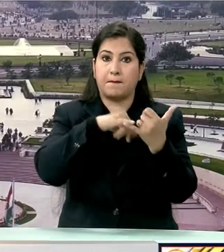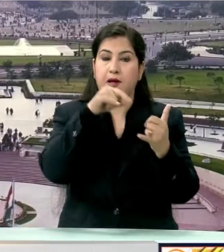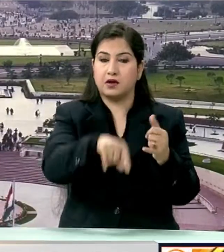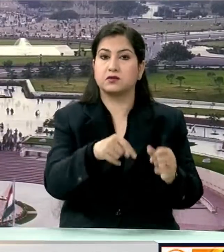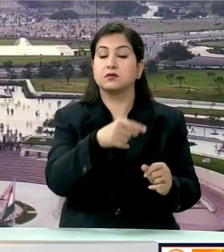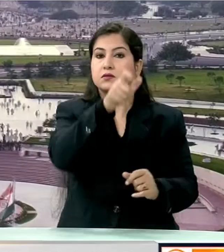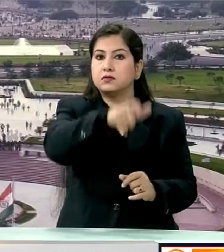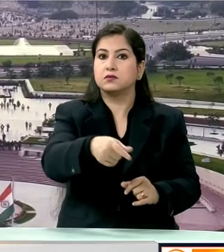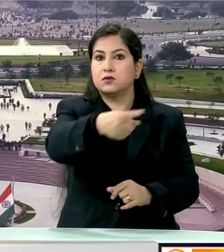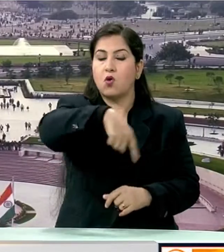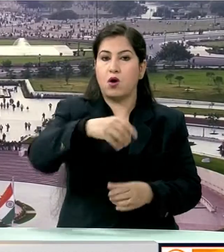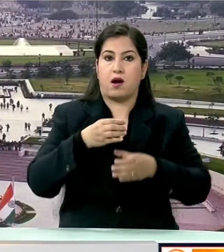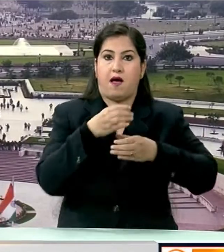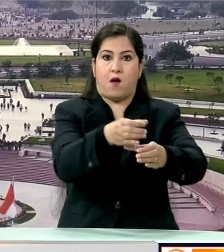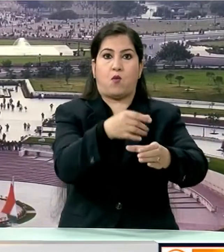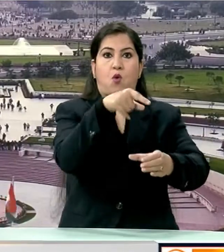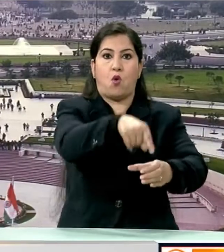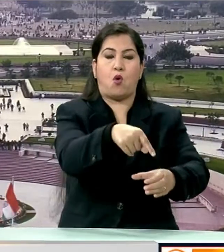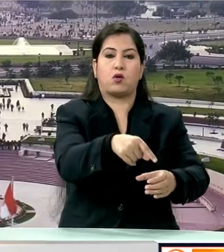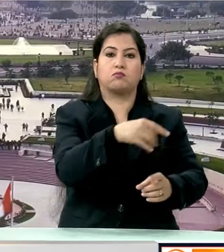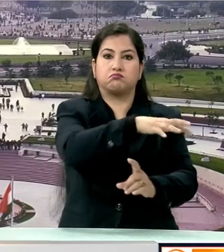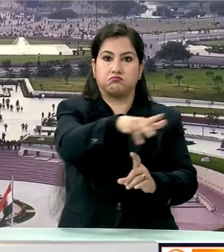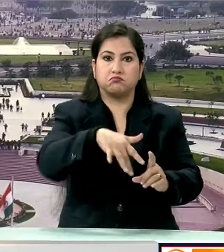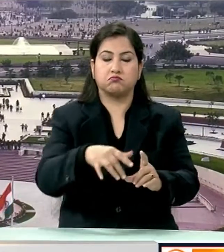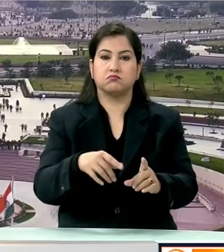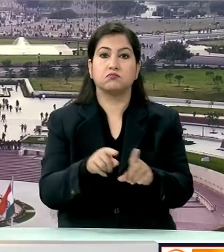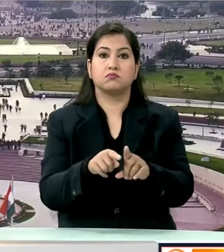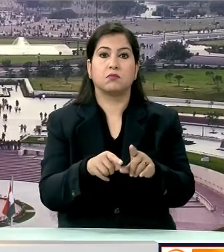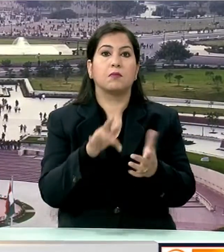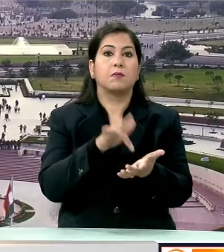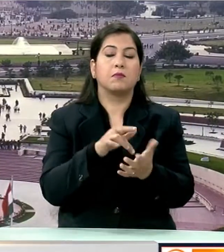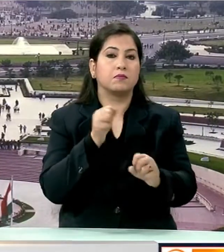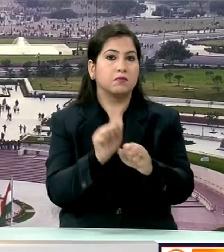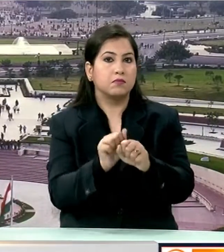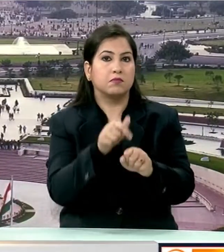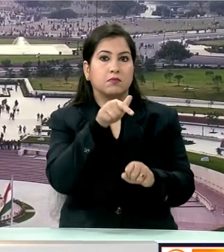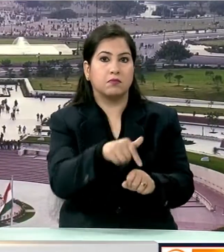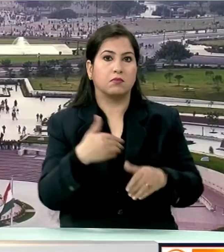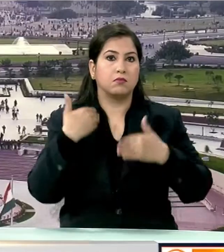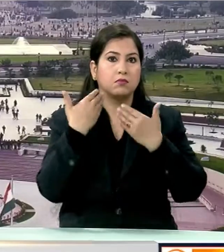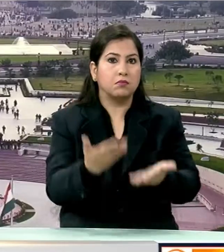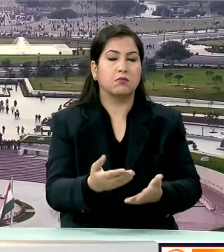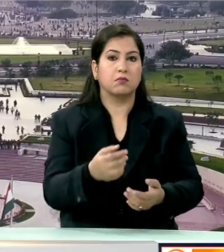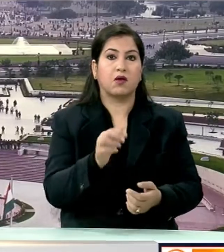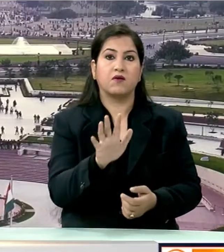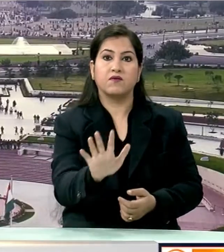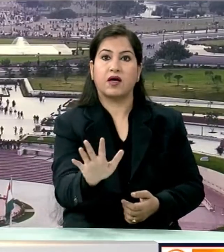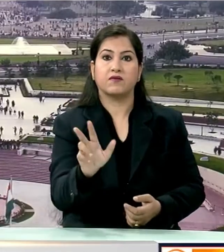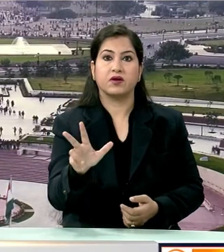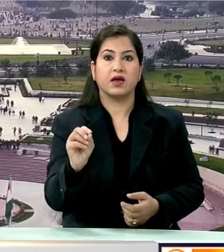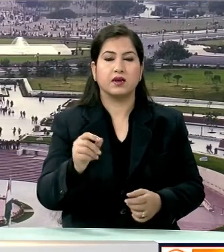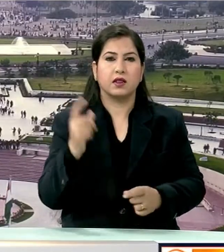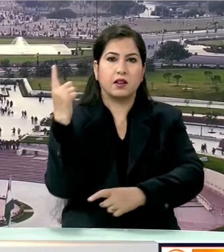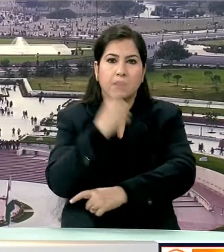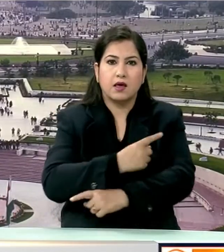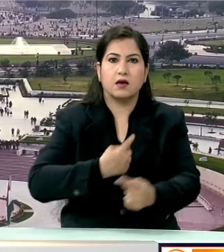Anne Hidalgo, awarded the recognition to the founder of the Brazilian Workers' Party, who served 580 days in